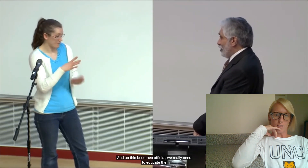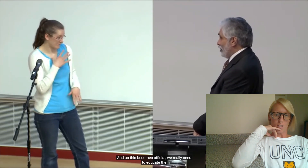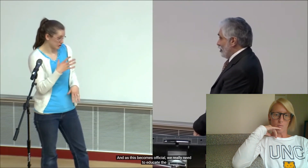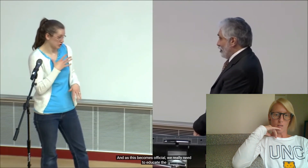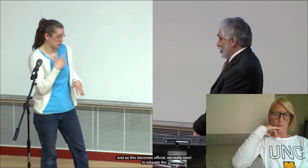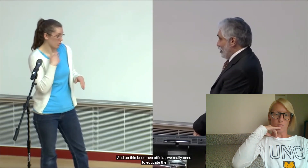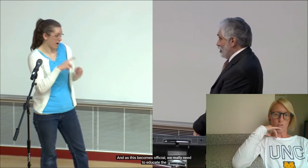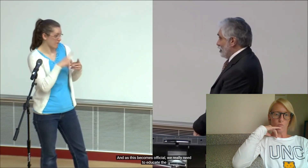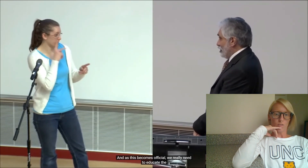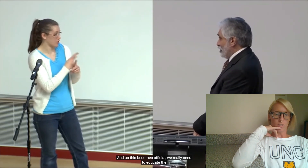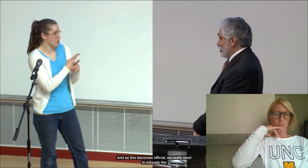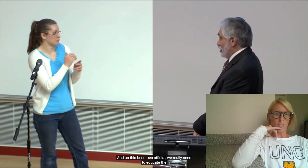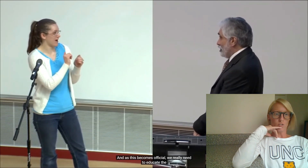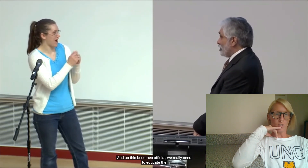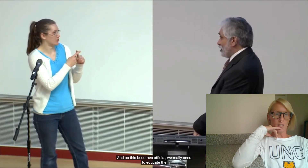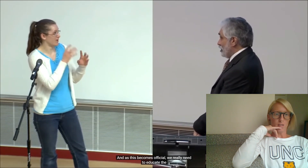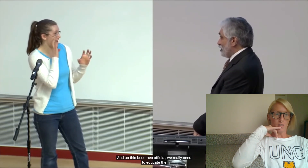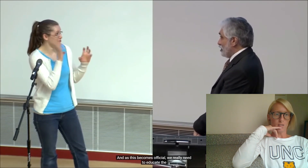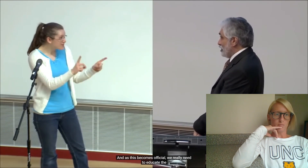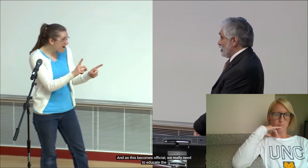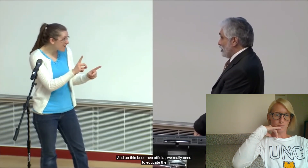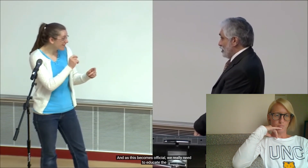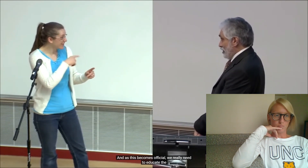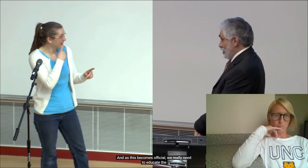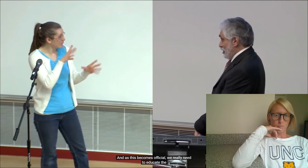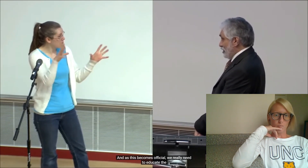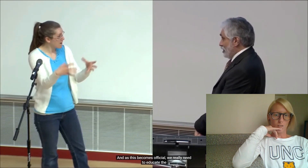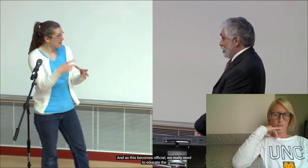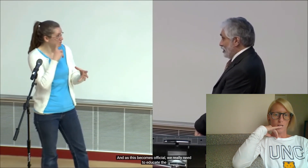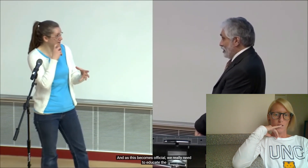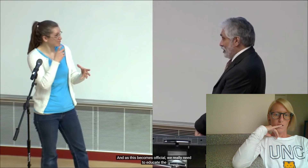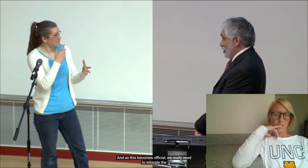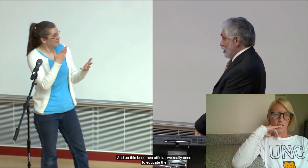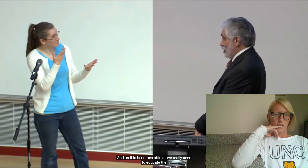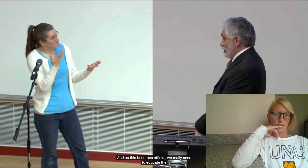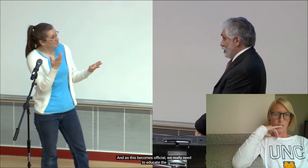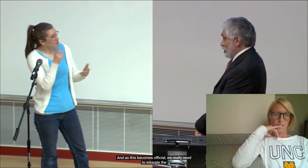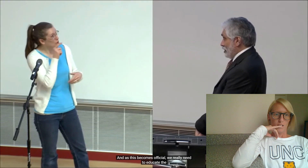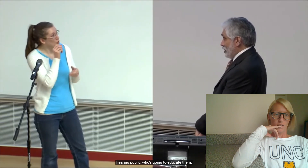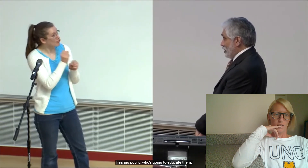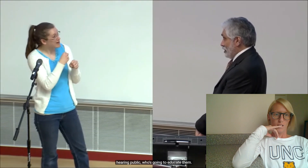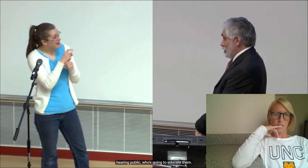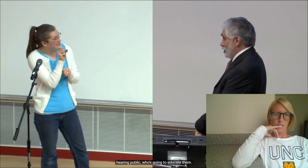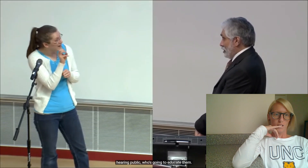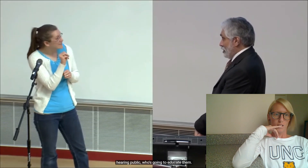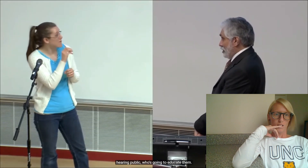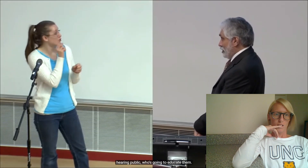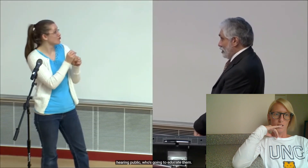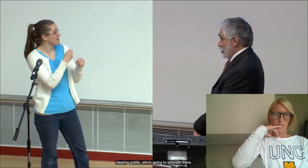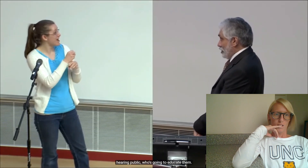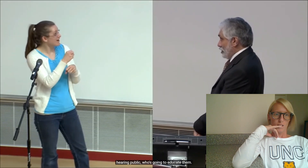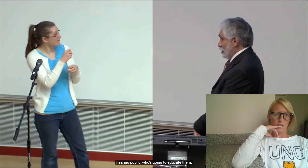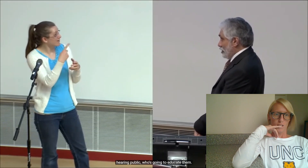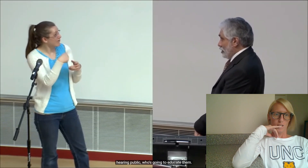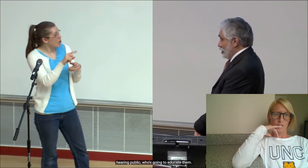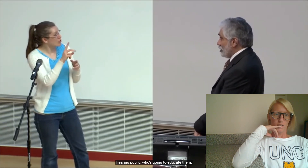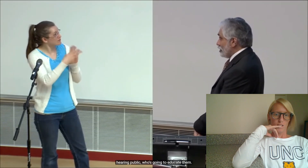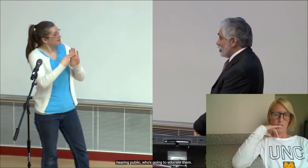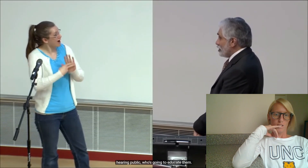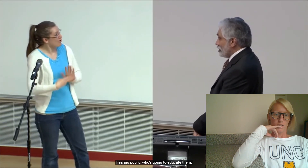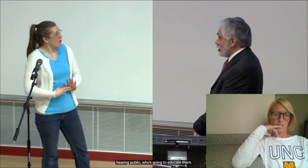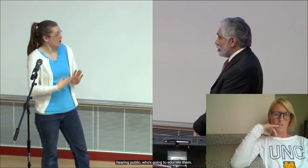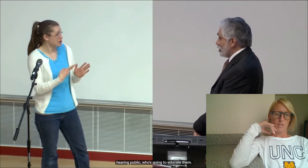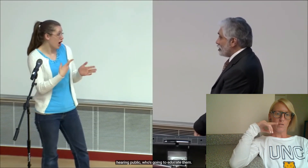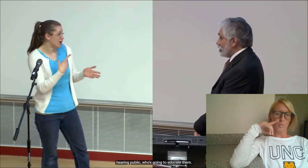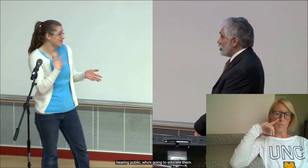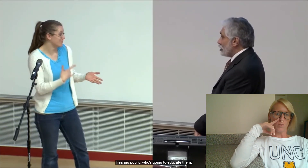have that and how it becomes official. We really need as to this educate becomes them. official, we really need to educate the hearing public. Who is going